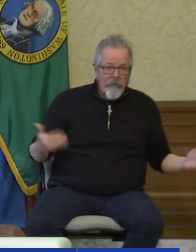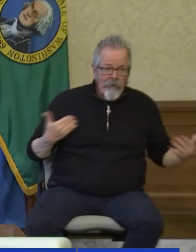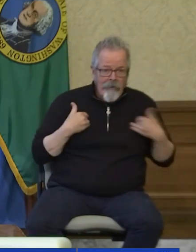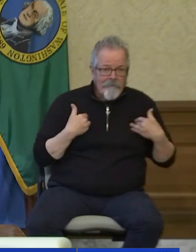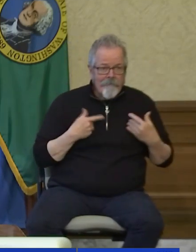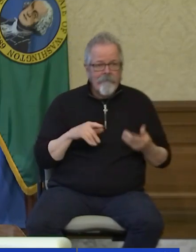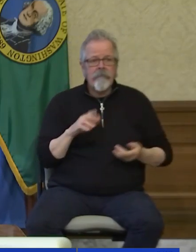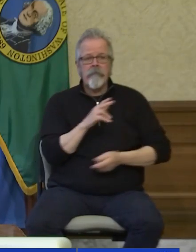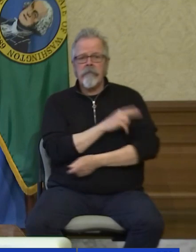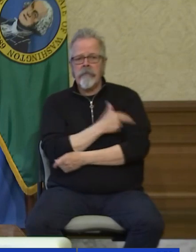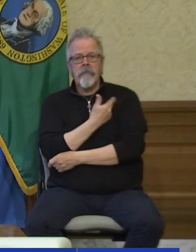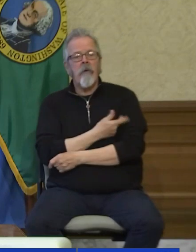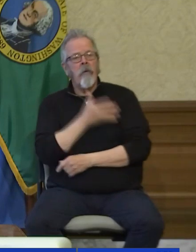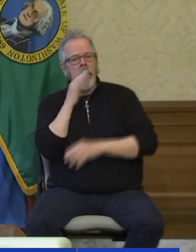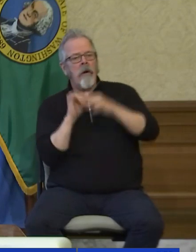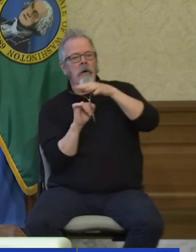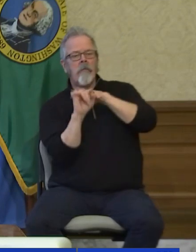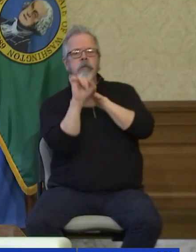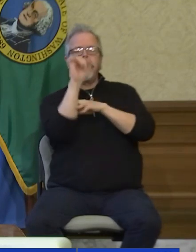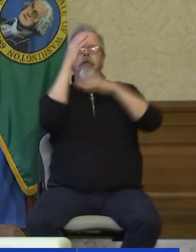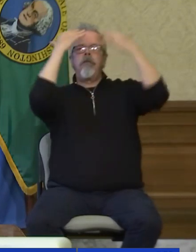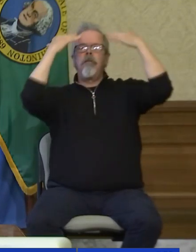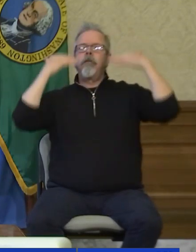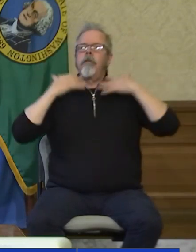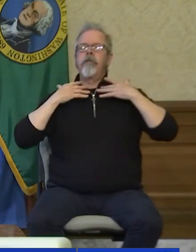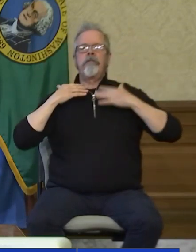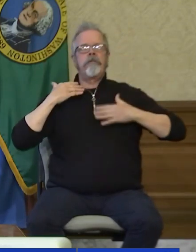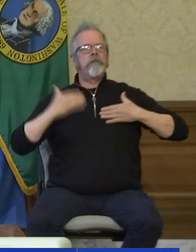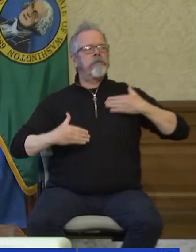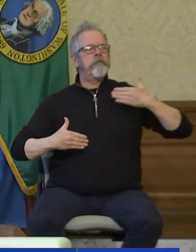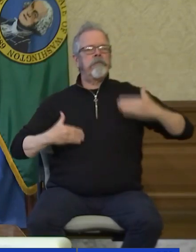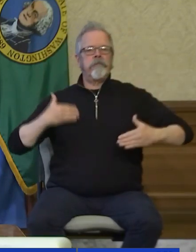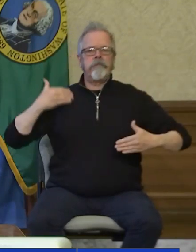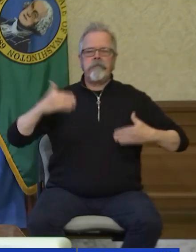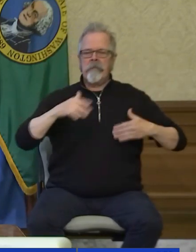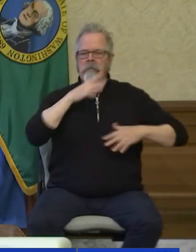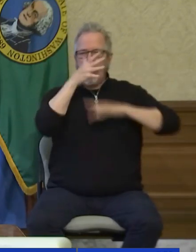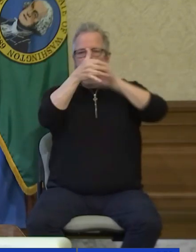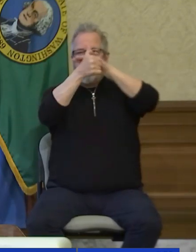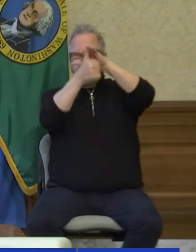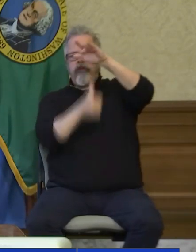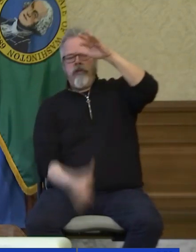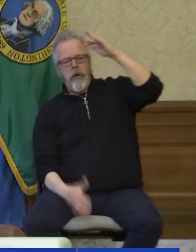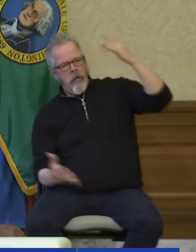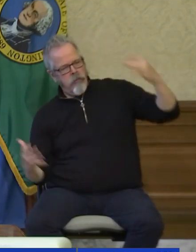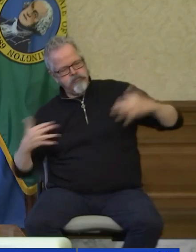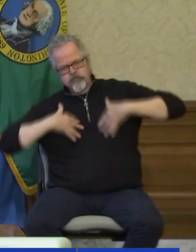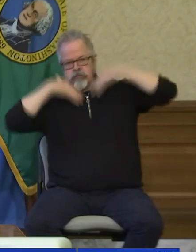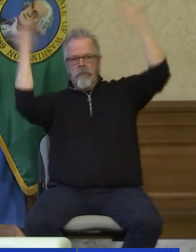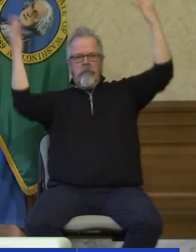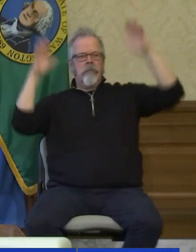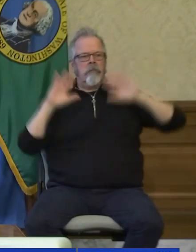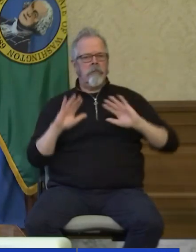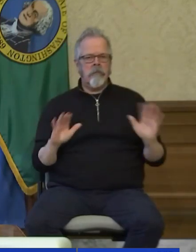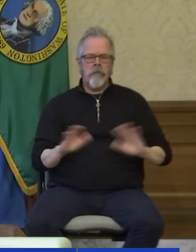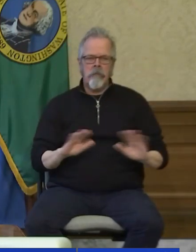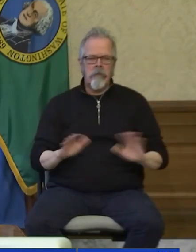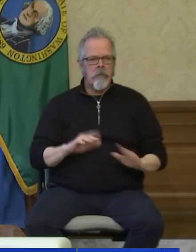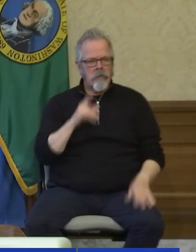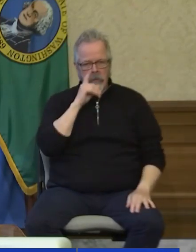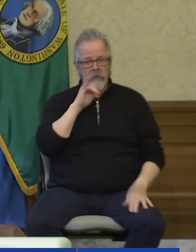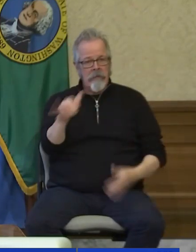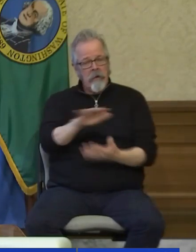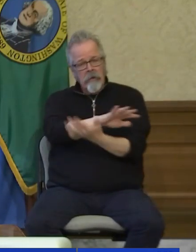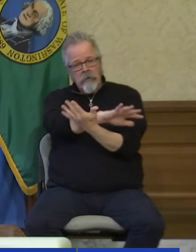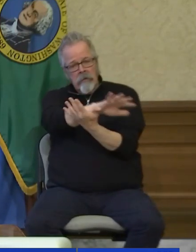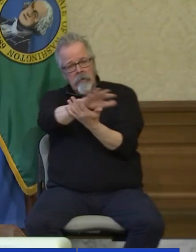think, strategic about this by looking at all of that underlying data, and all of these figures, or most of these are on our website.